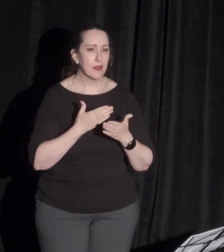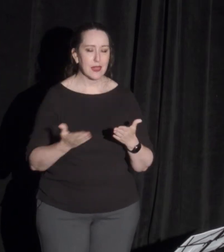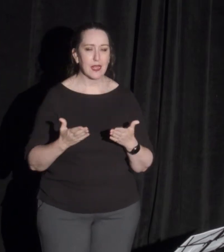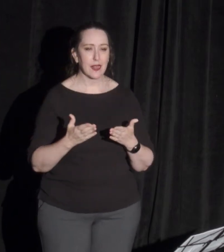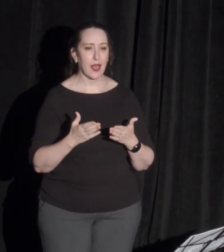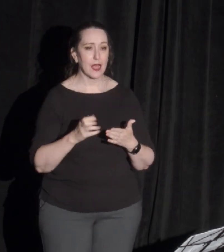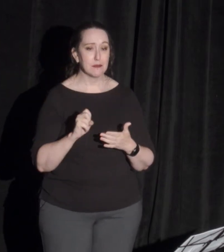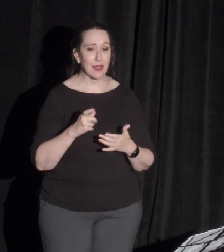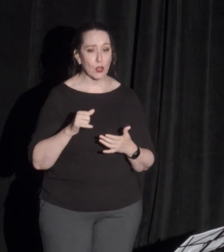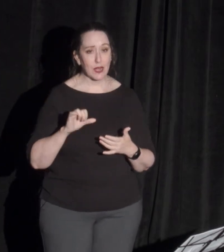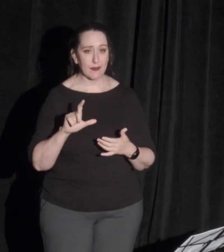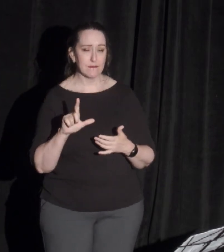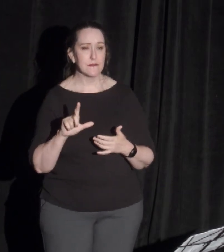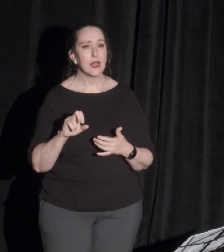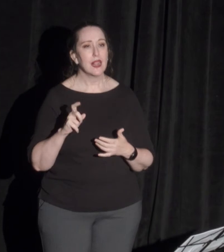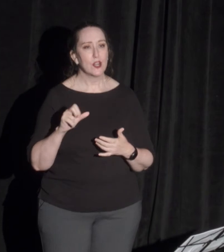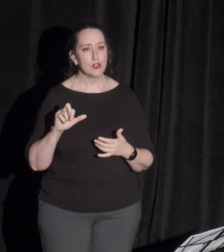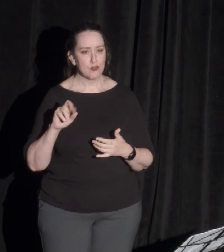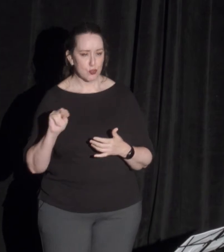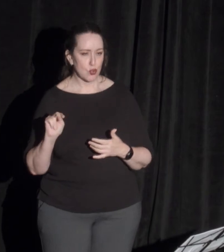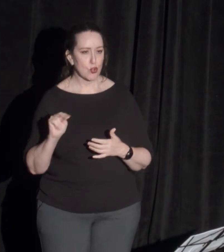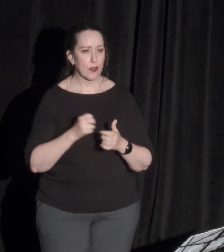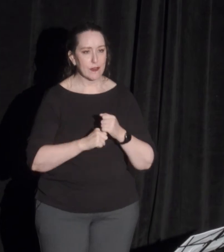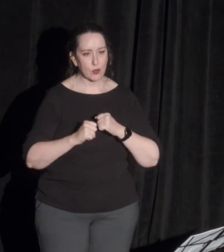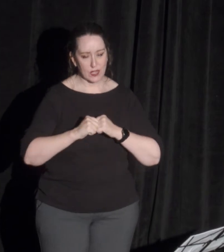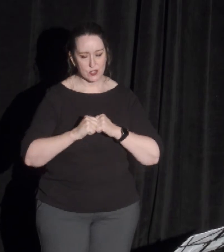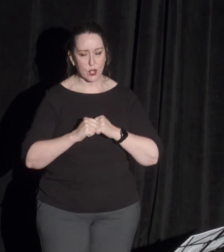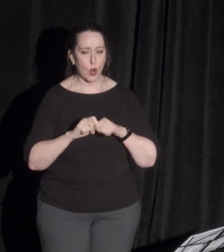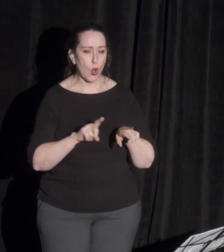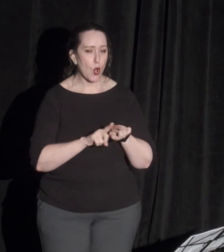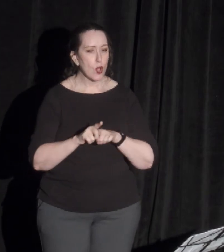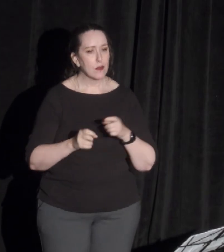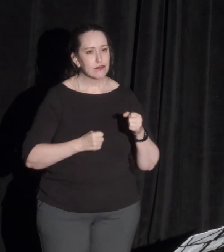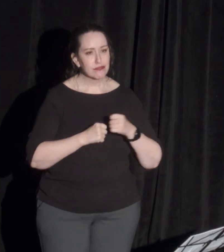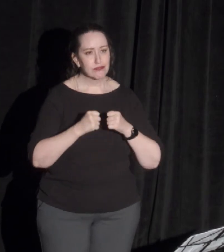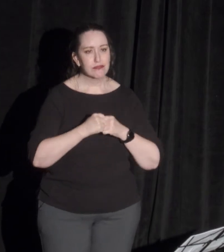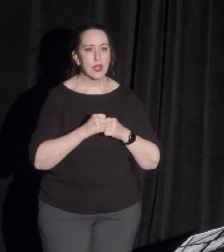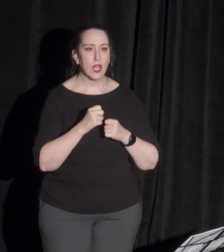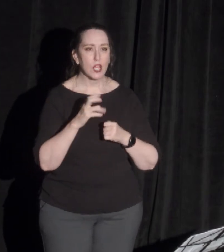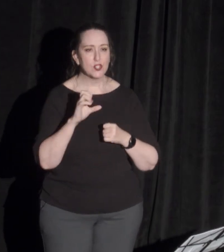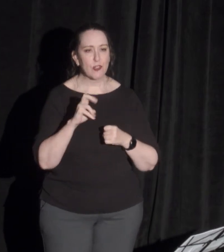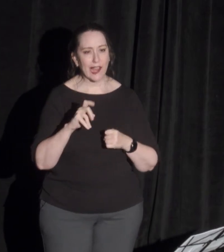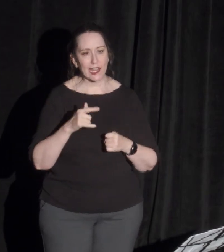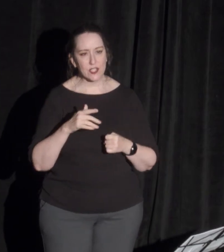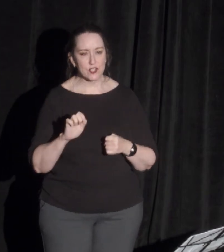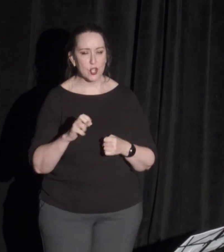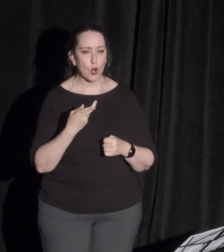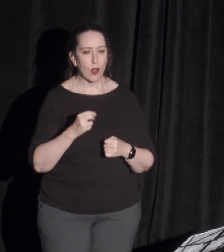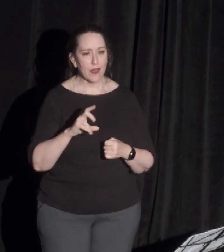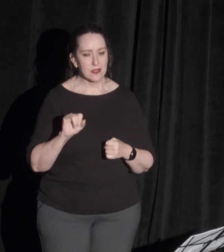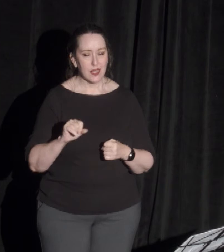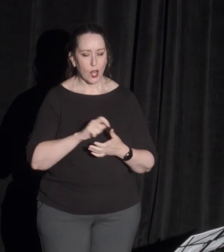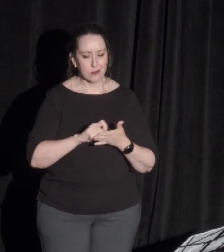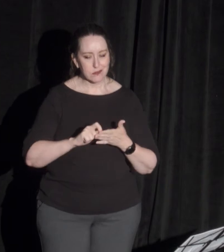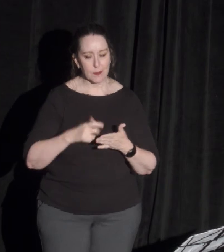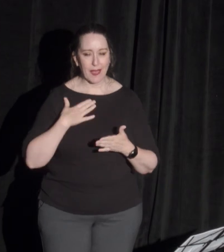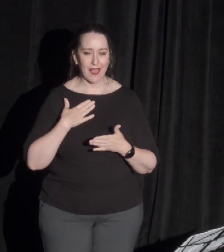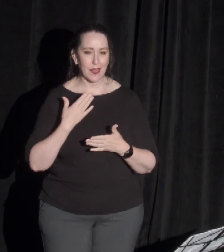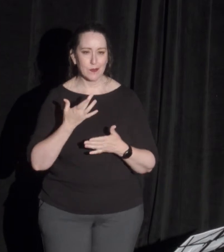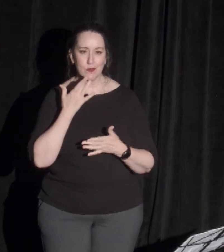Speculative Literature Foundation. She was also a founder of Strange Horizons and is the author of one of my personal favorite collections ever, The Stars